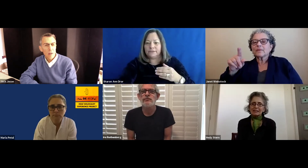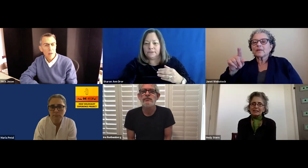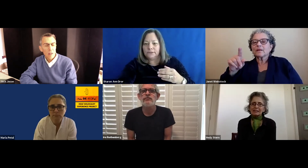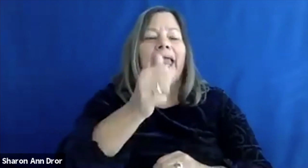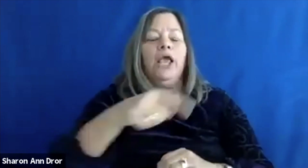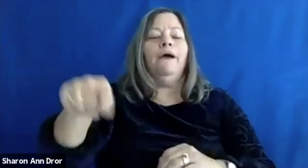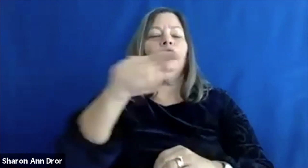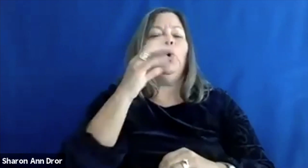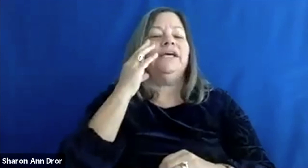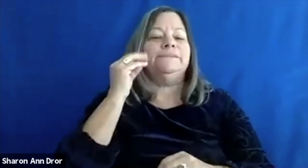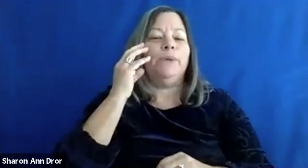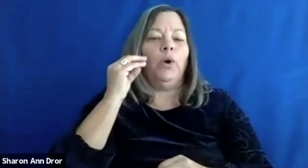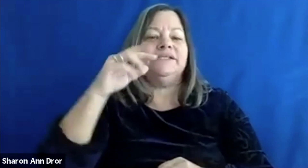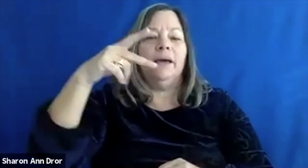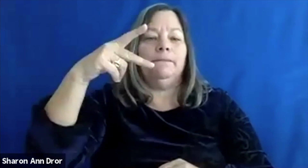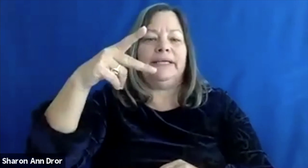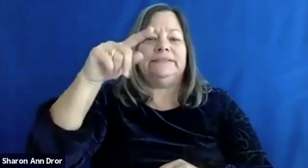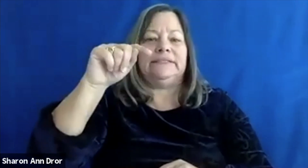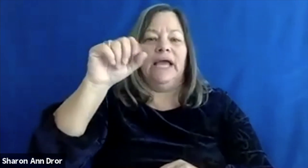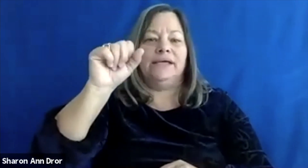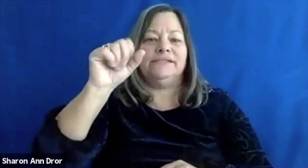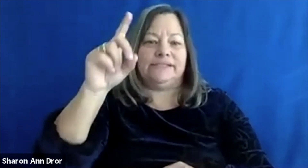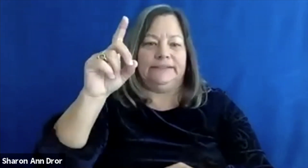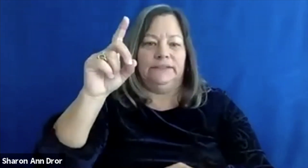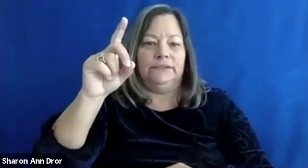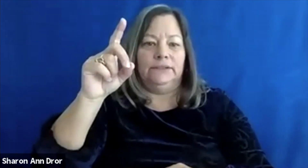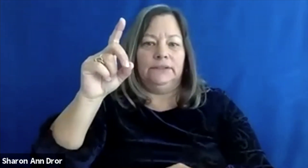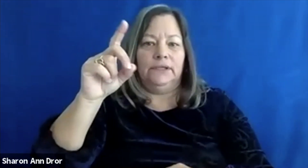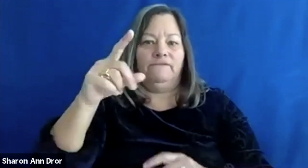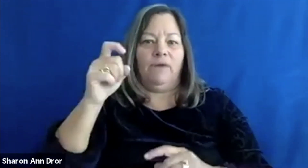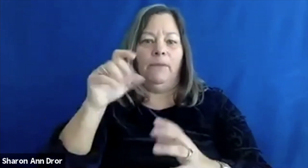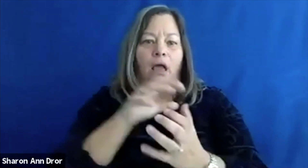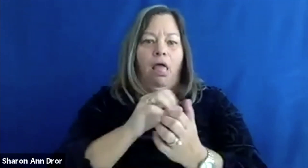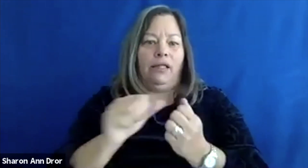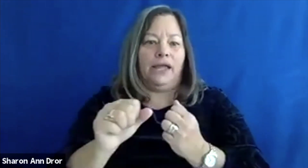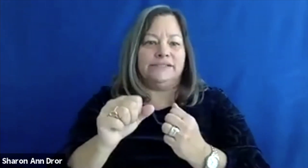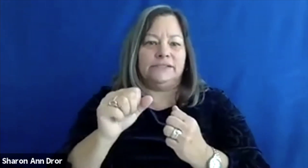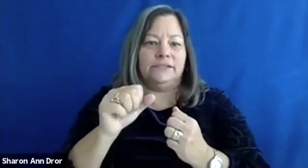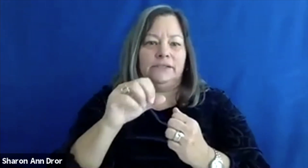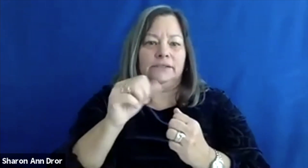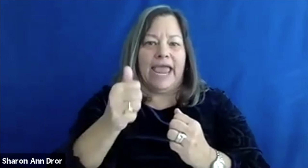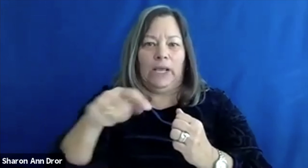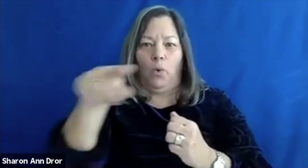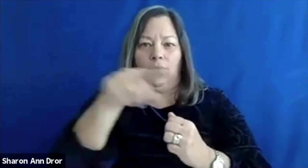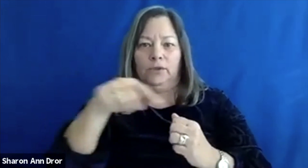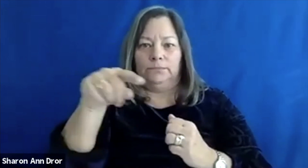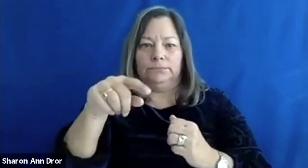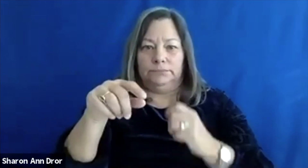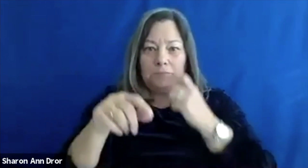next. Oh, for those of you who experience PTSD, have any of you experienced PTSD? Any of you experienced